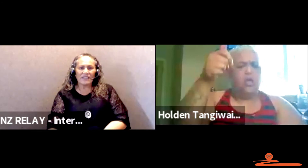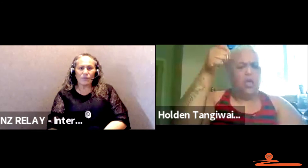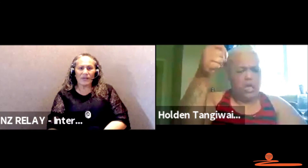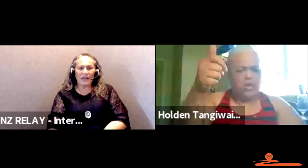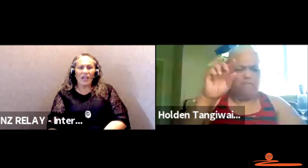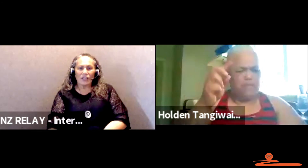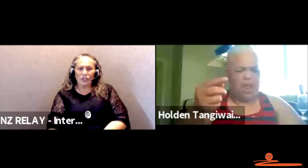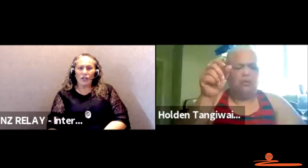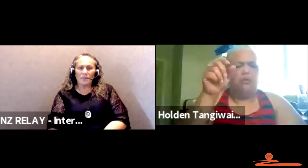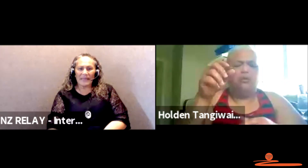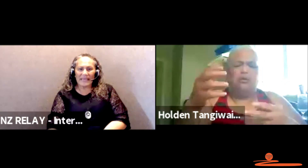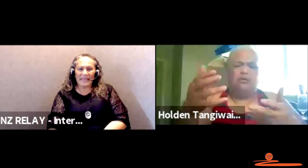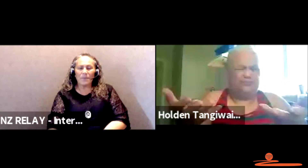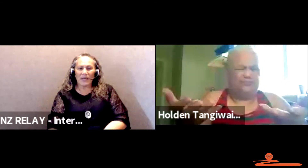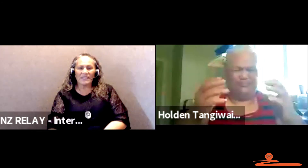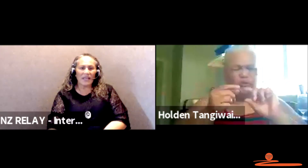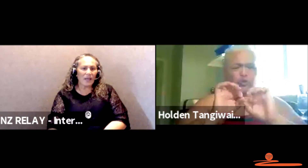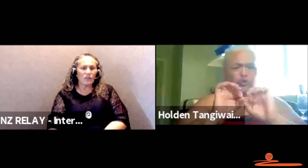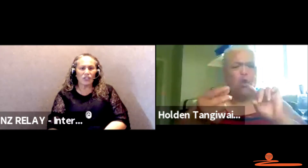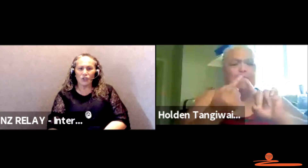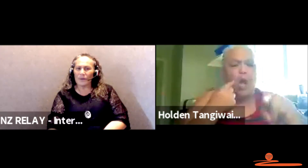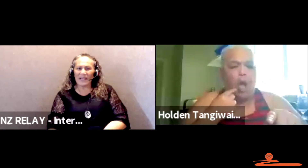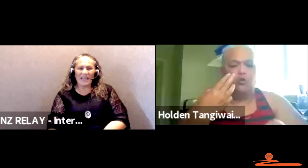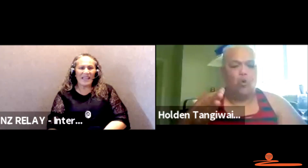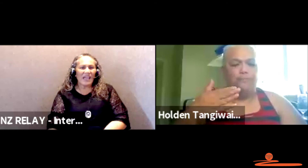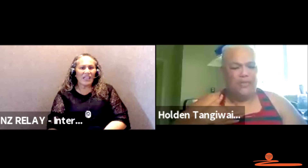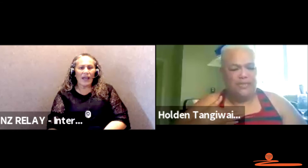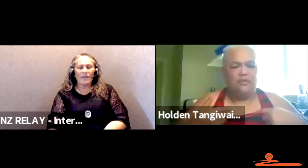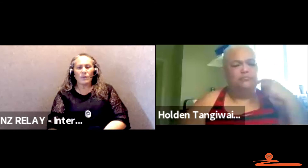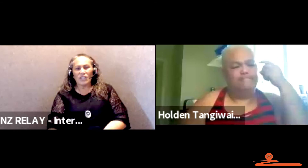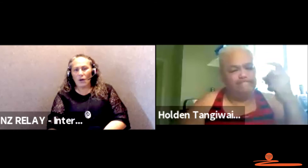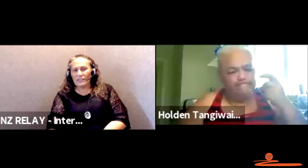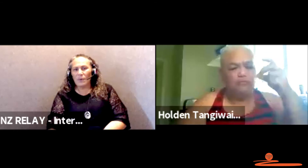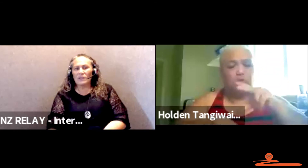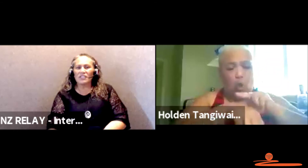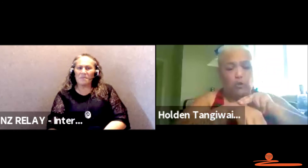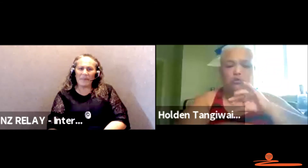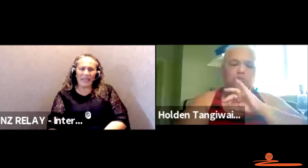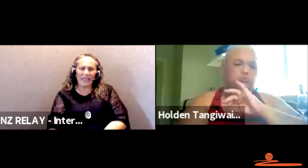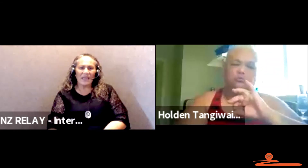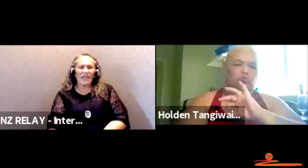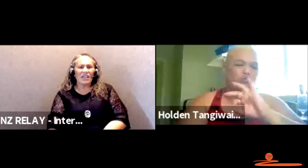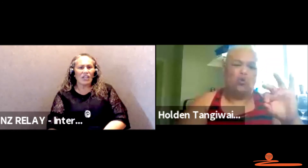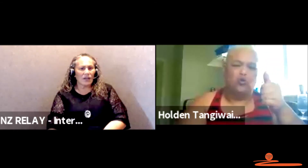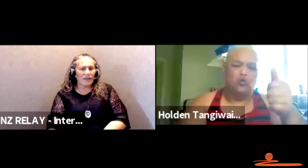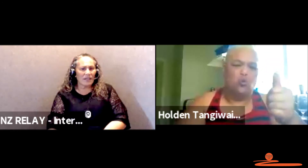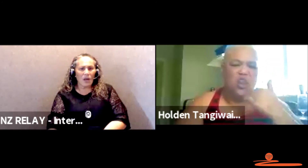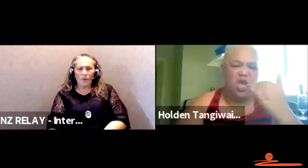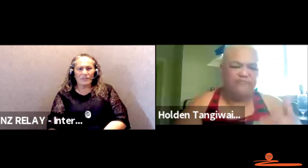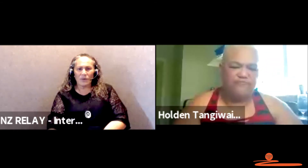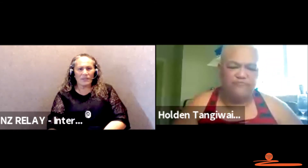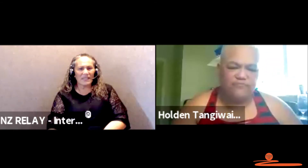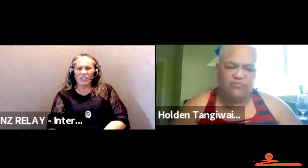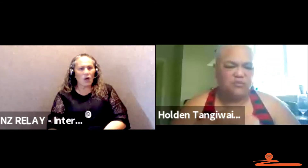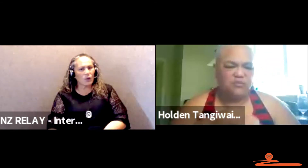said to them when you please book a sign language interpreter. And there was no response to me. No